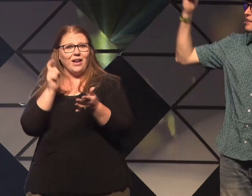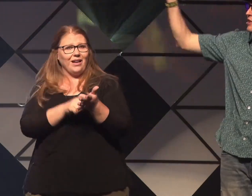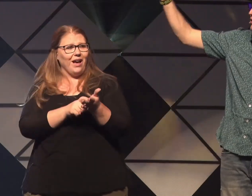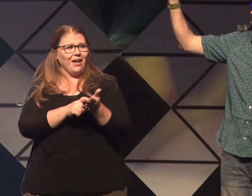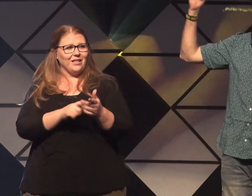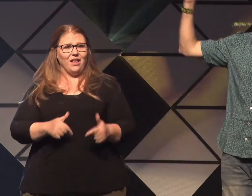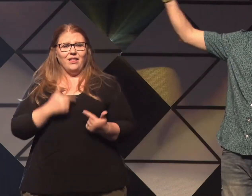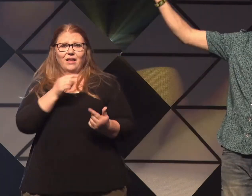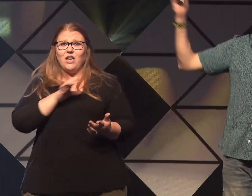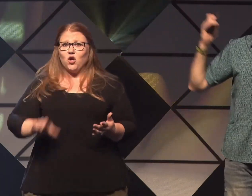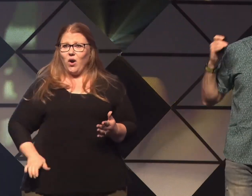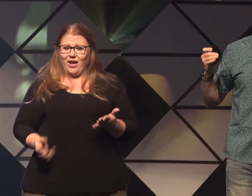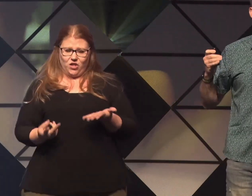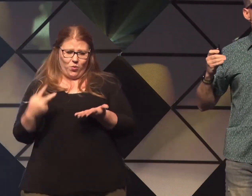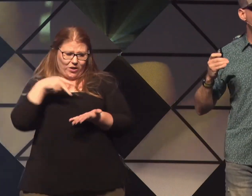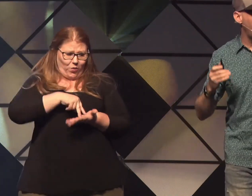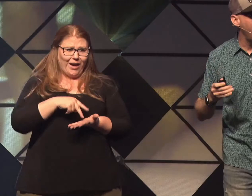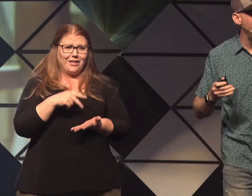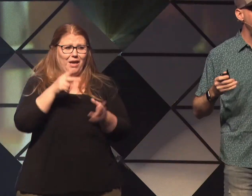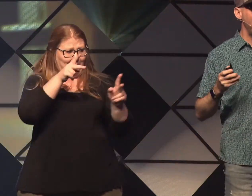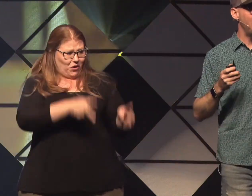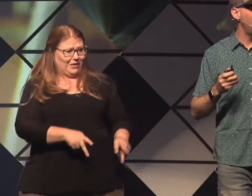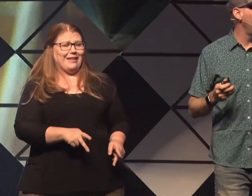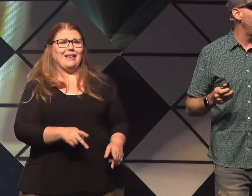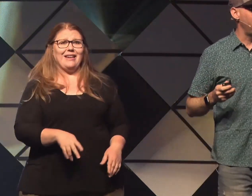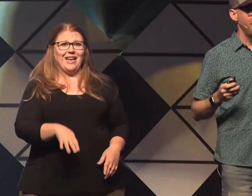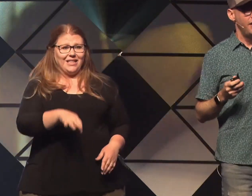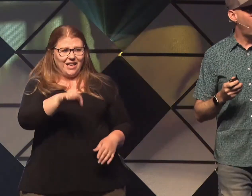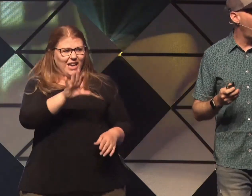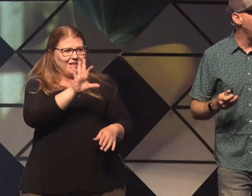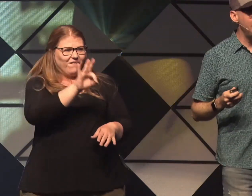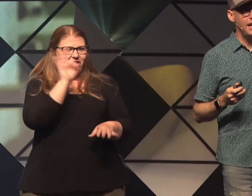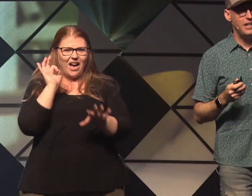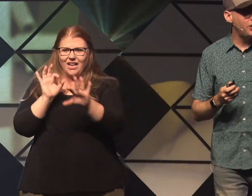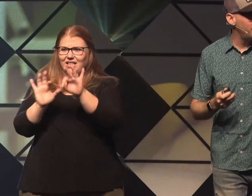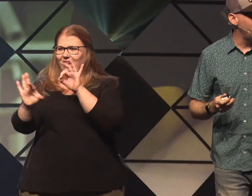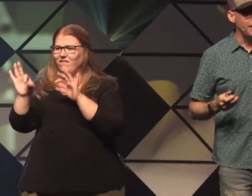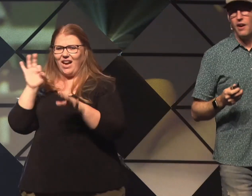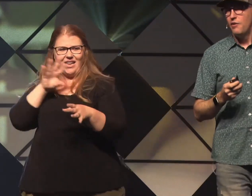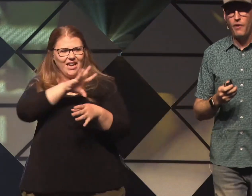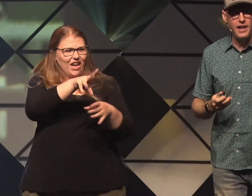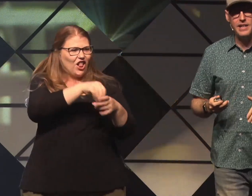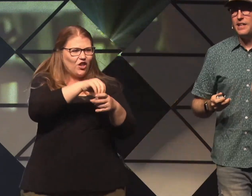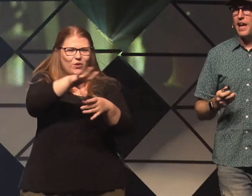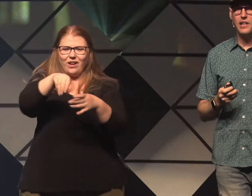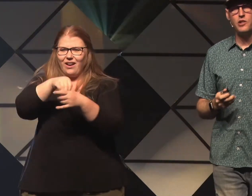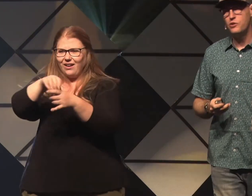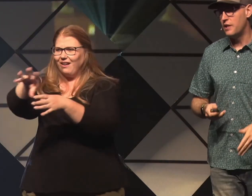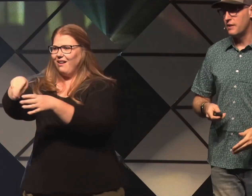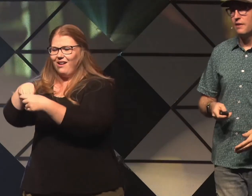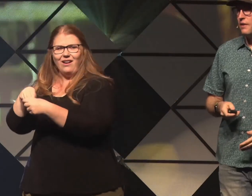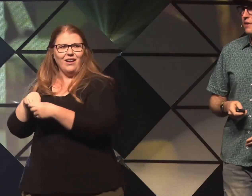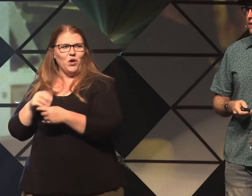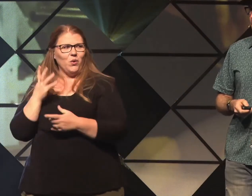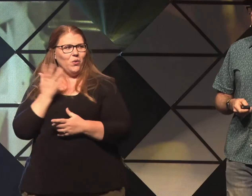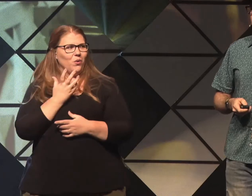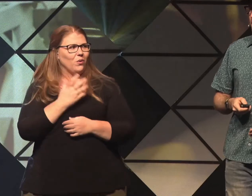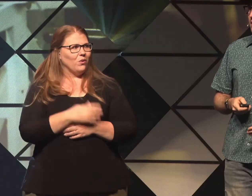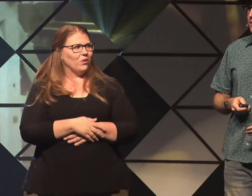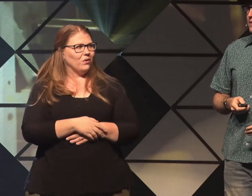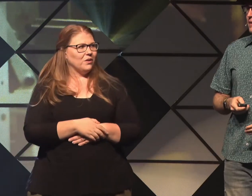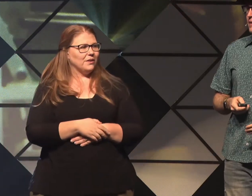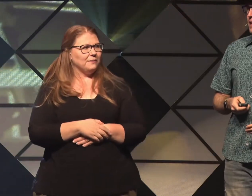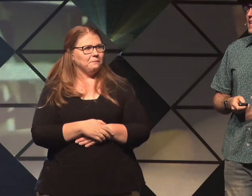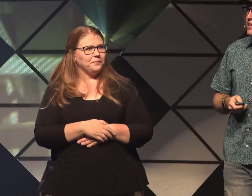that the living Christ, the resurrected one, is finding and including, finding and including, finding and including.